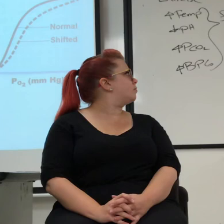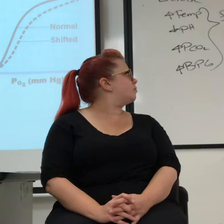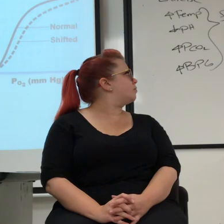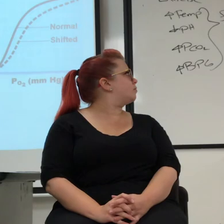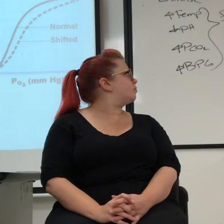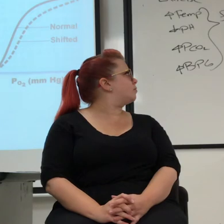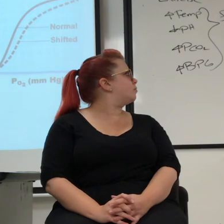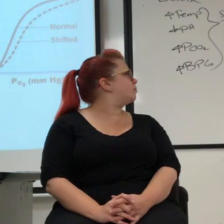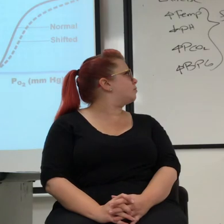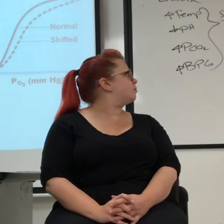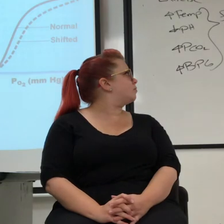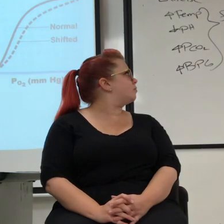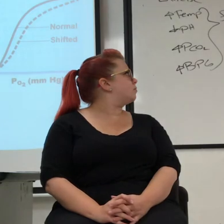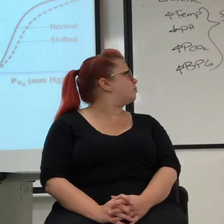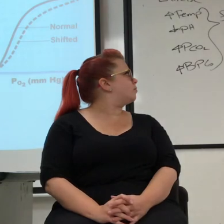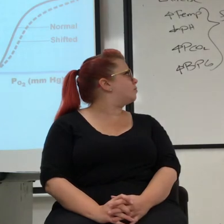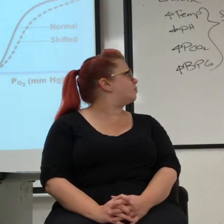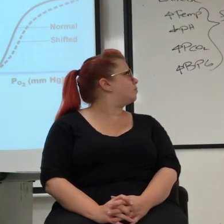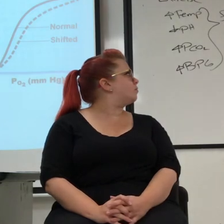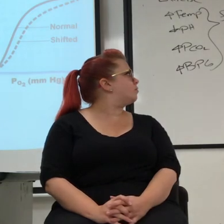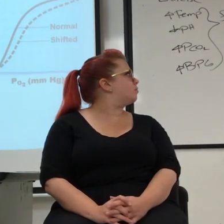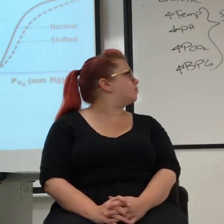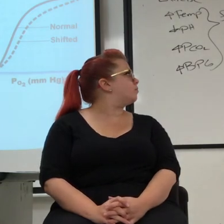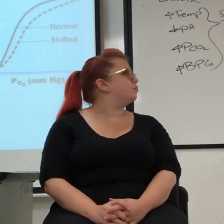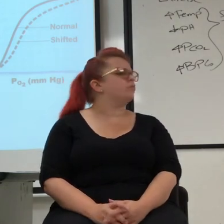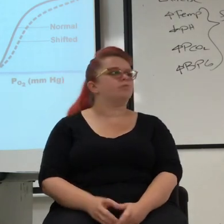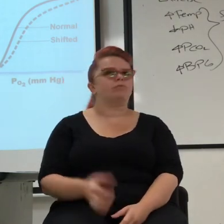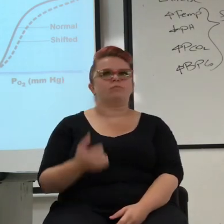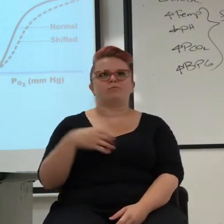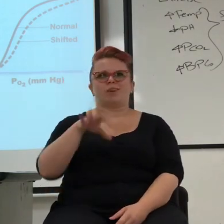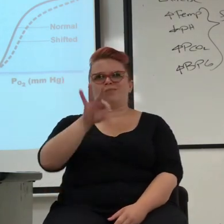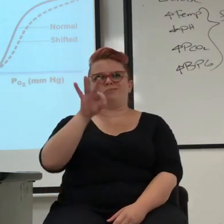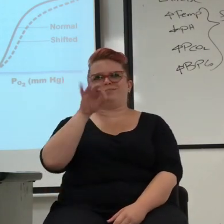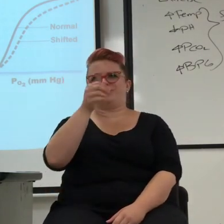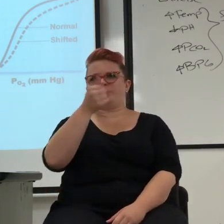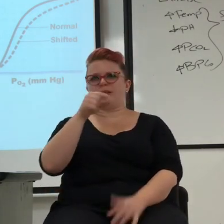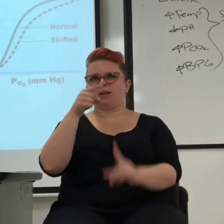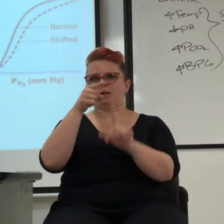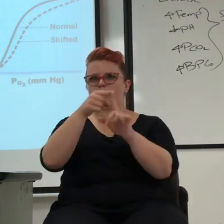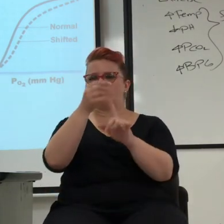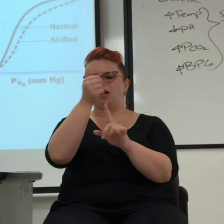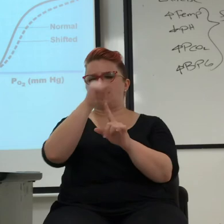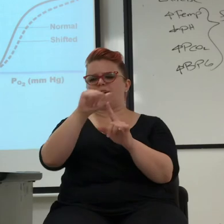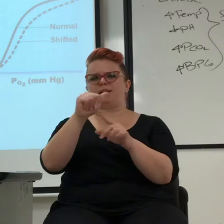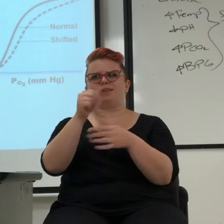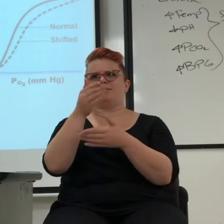X, Y. I just picked a point at any given partial pressure.